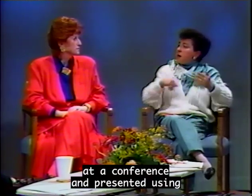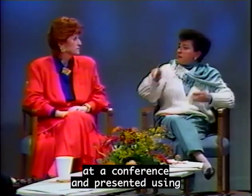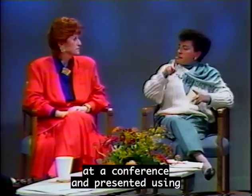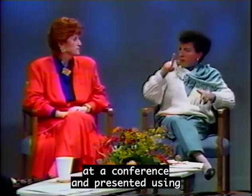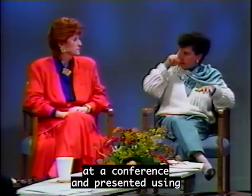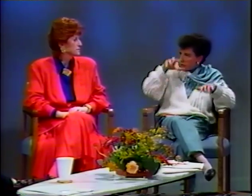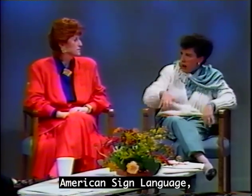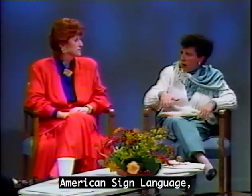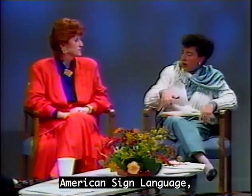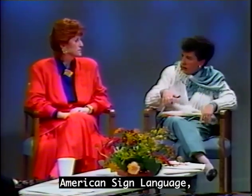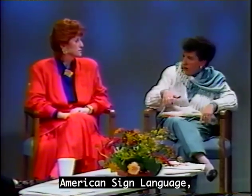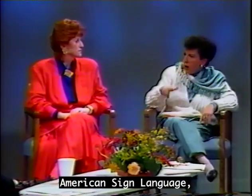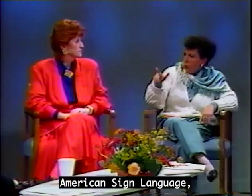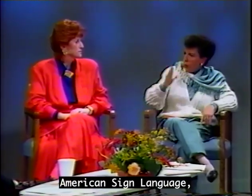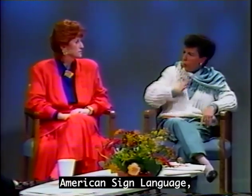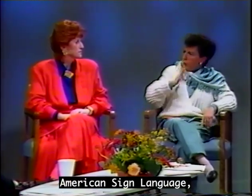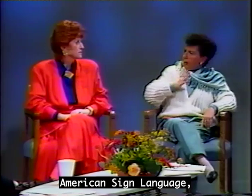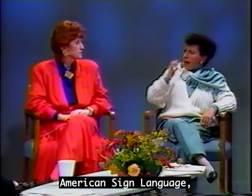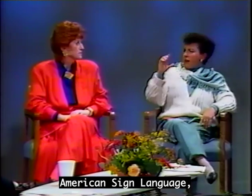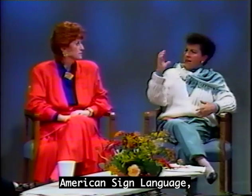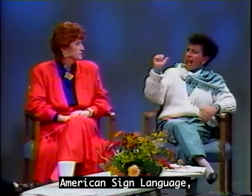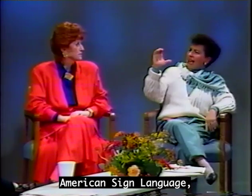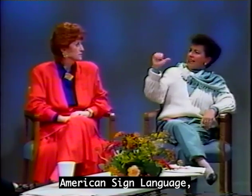presented using American Sign Language.